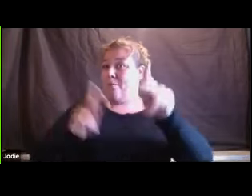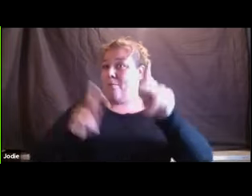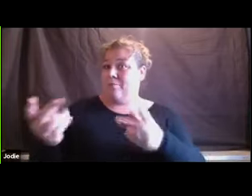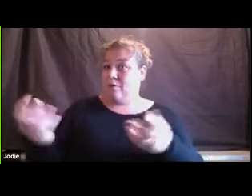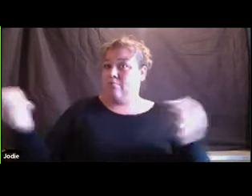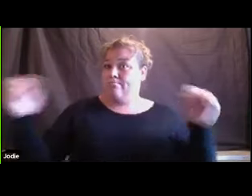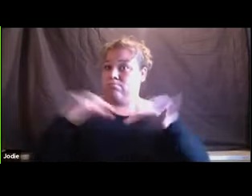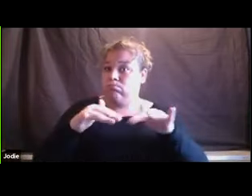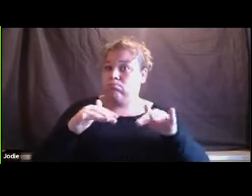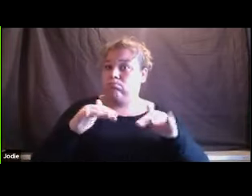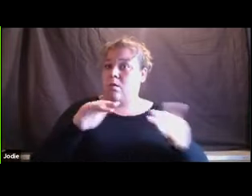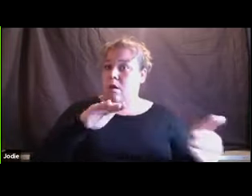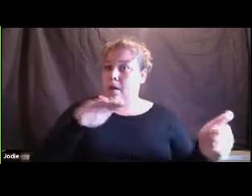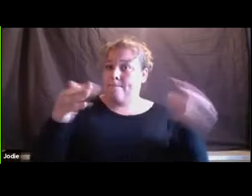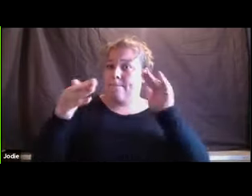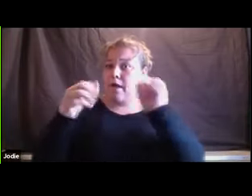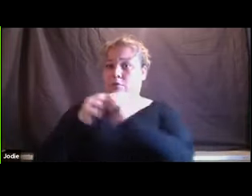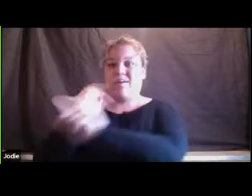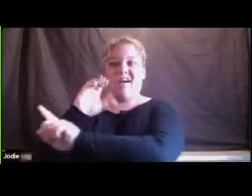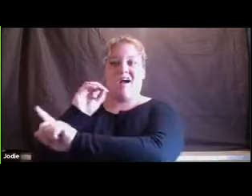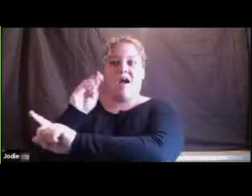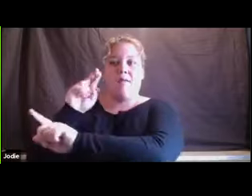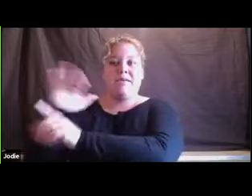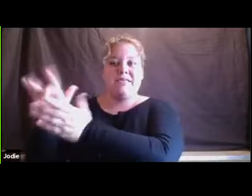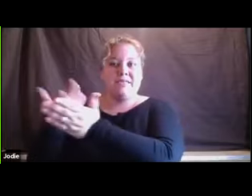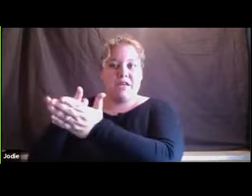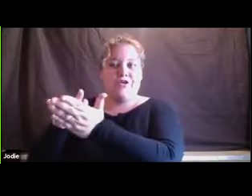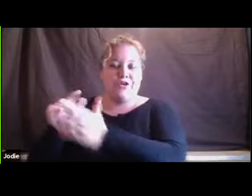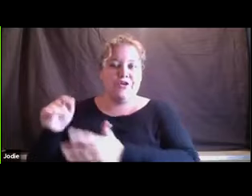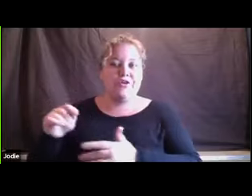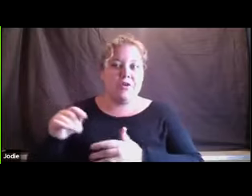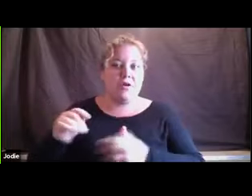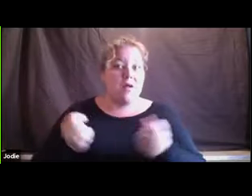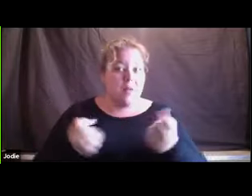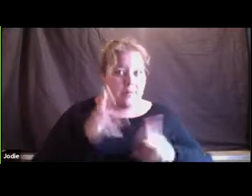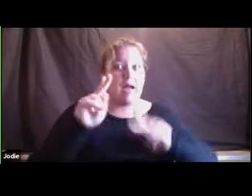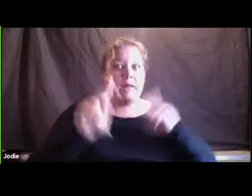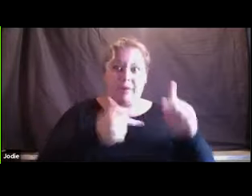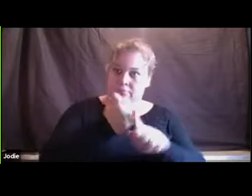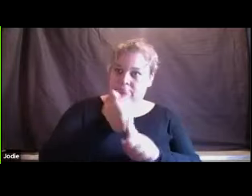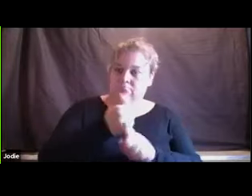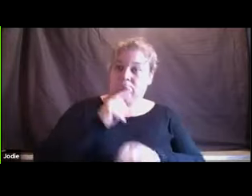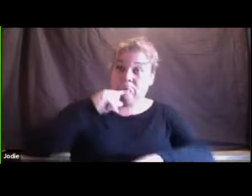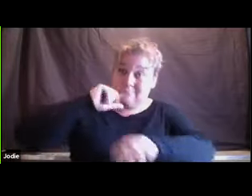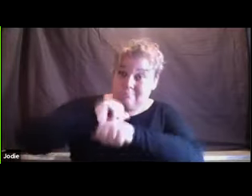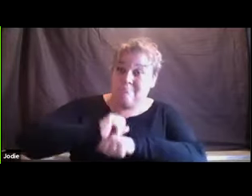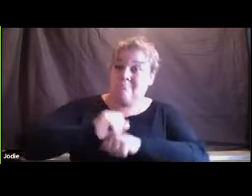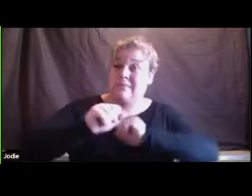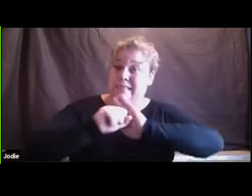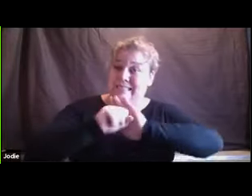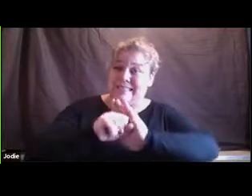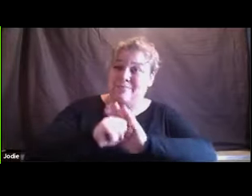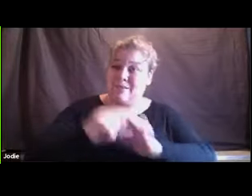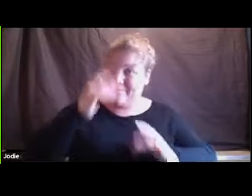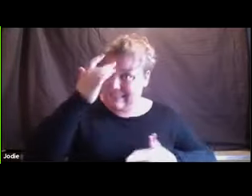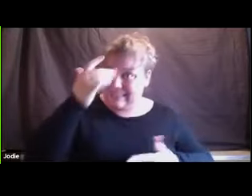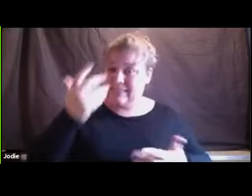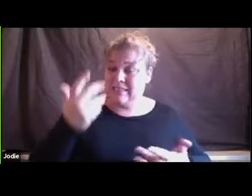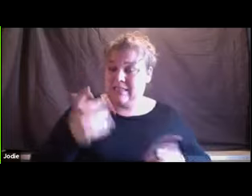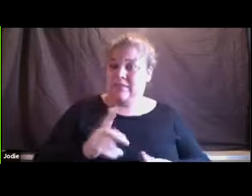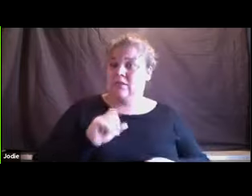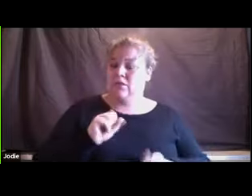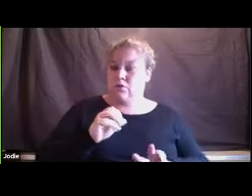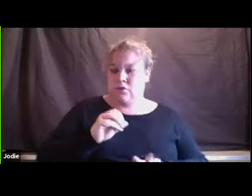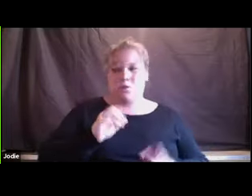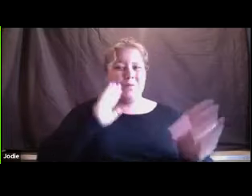Center a couple of weeks back. A lot more individuals who really did have symptoms. So we anticipated we might